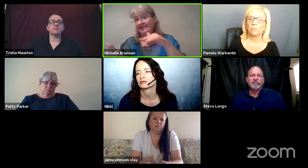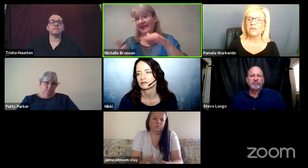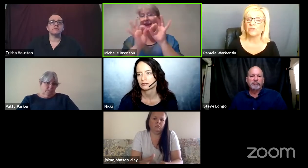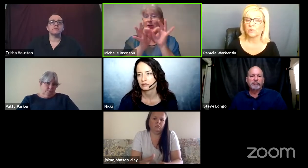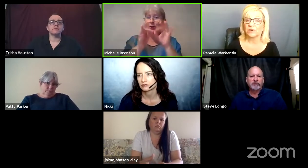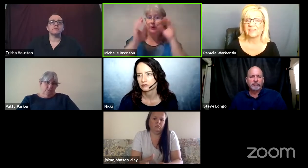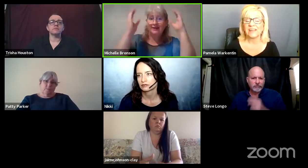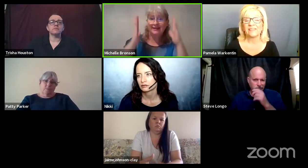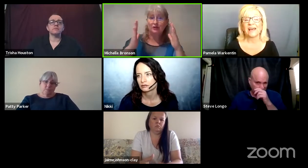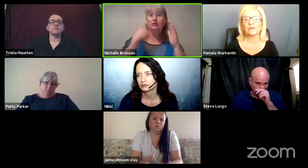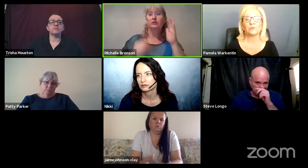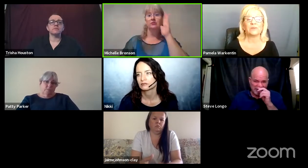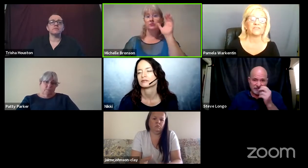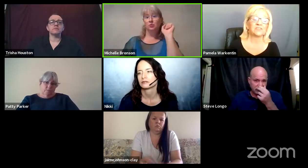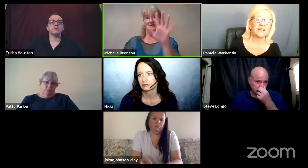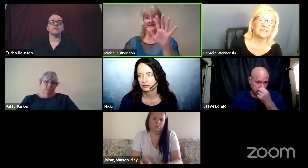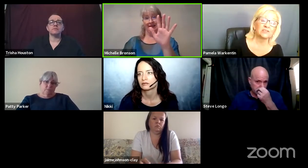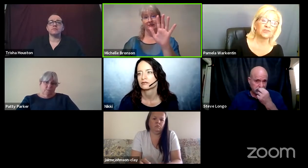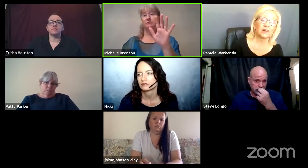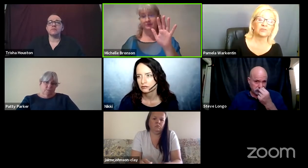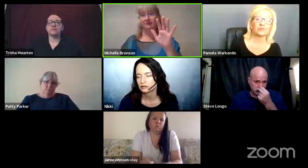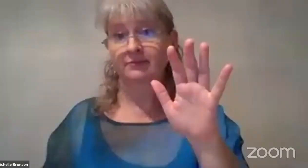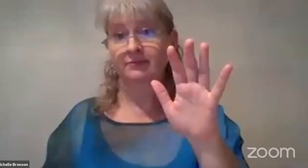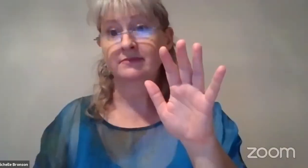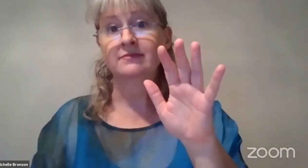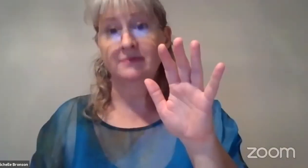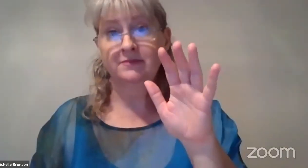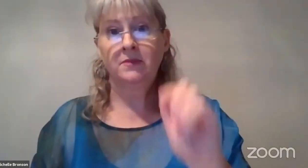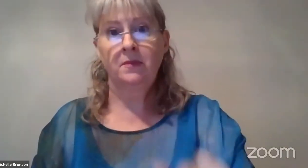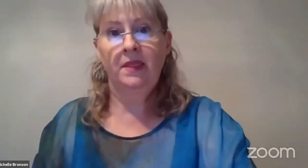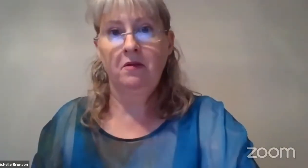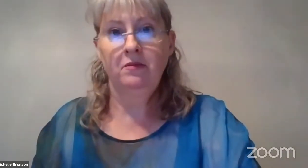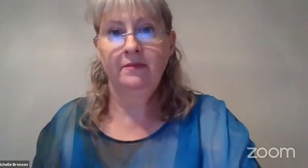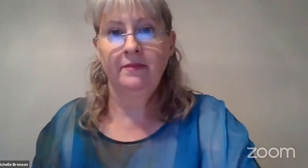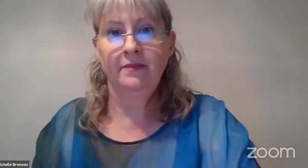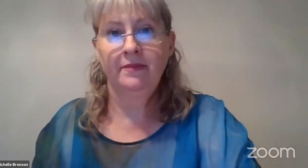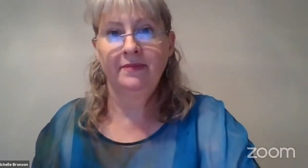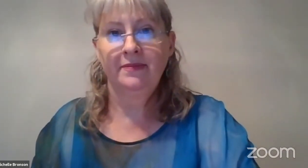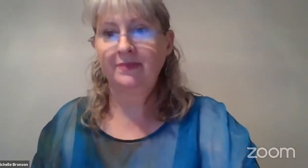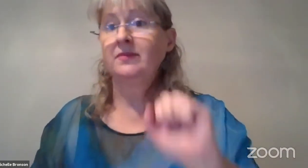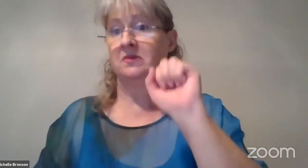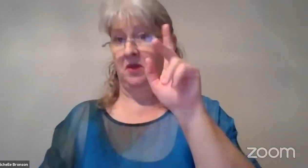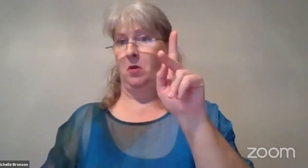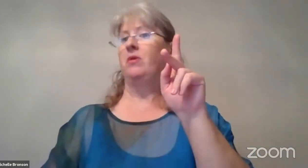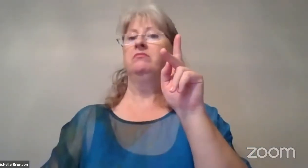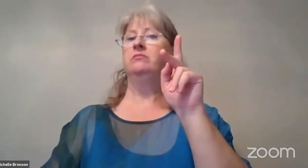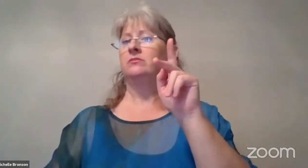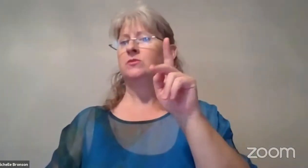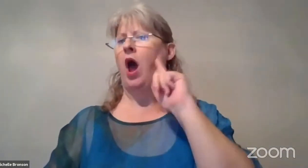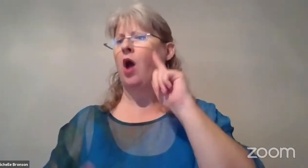be sure to send that to deaf studies instructors, ASL instructors, interpreting instructors, and the like. I